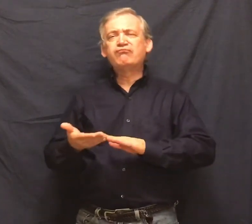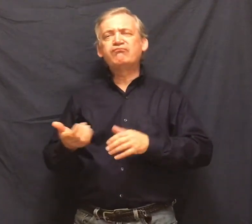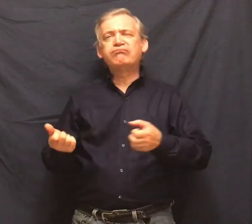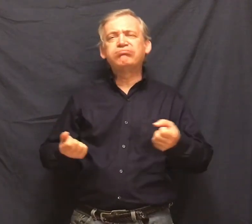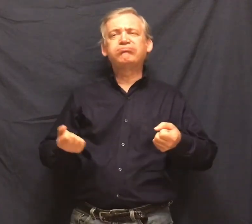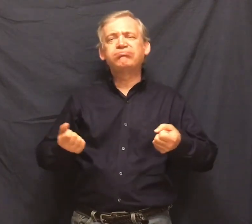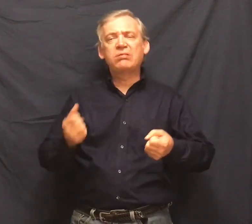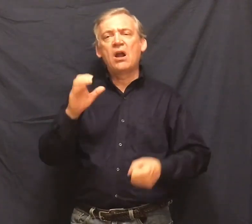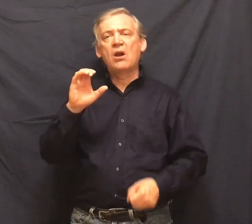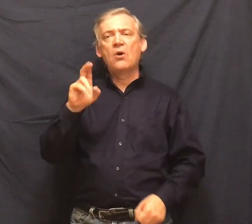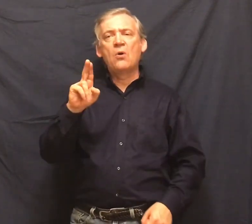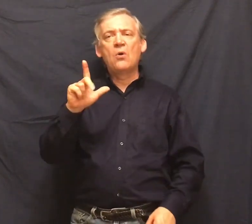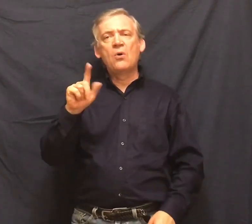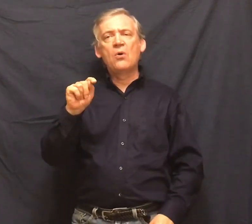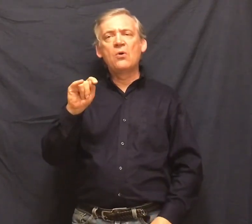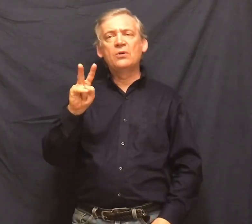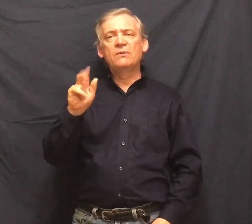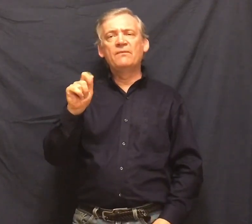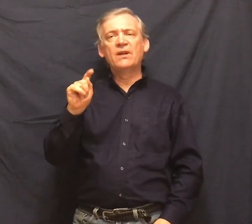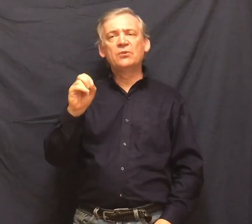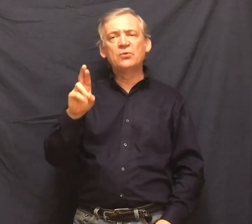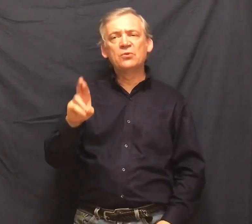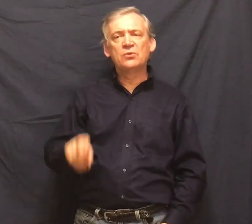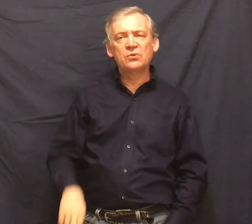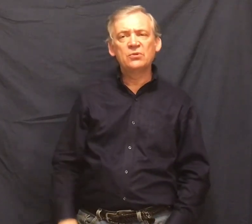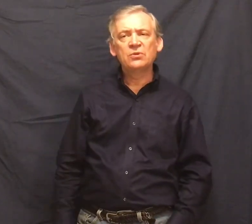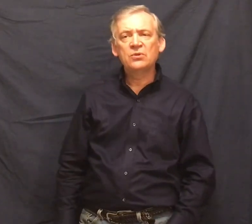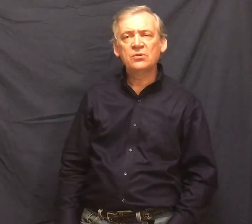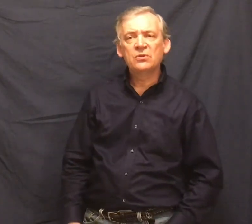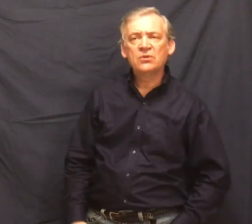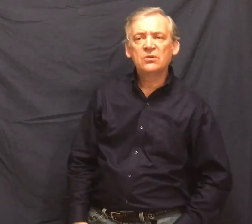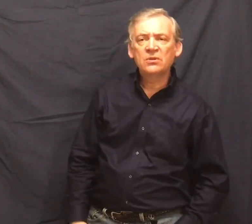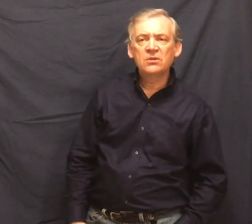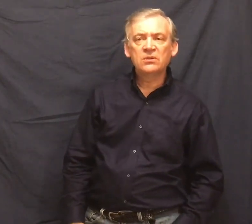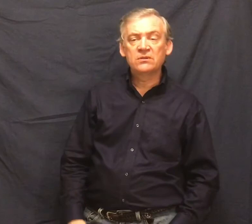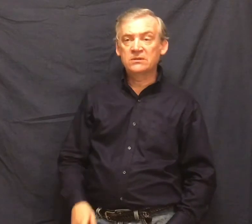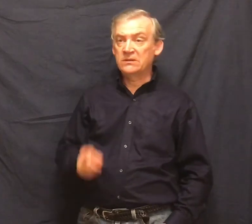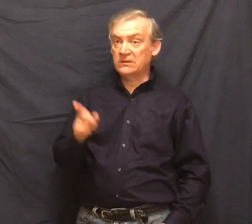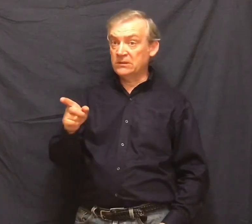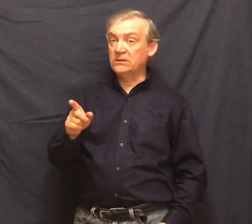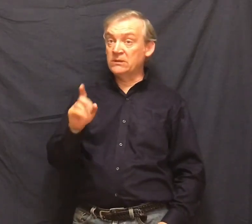Bill was a heck of a nice fella.